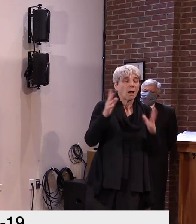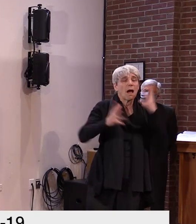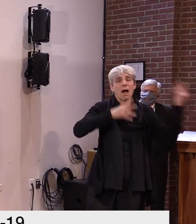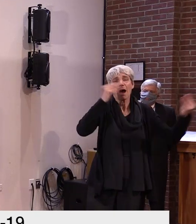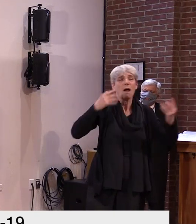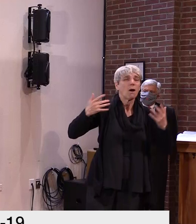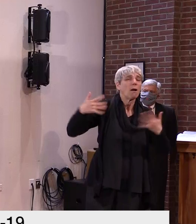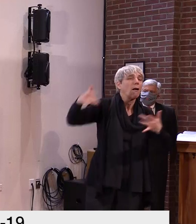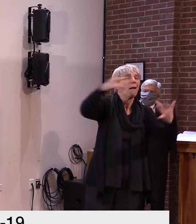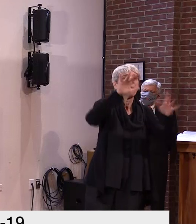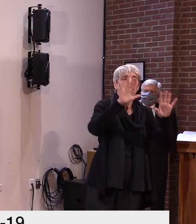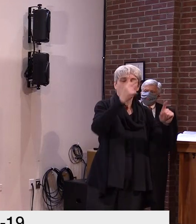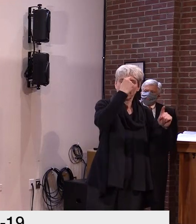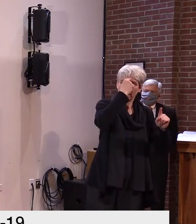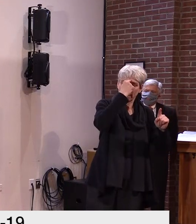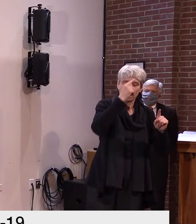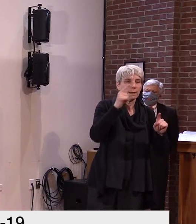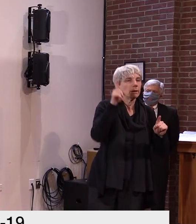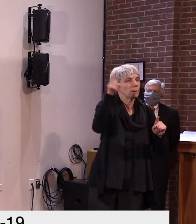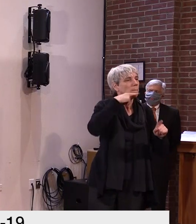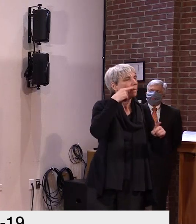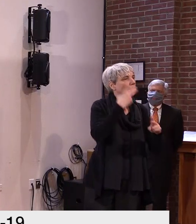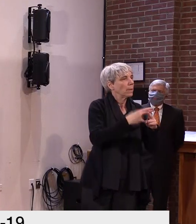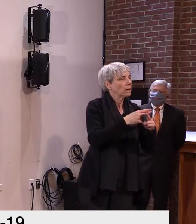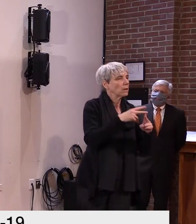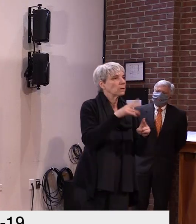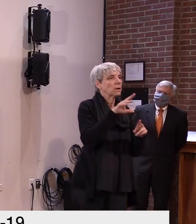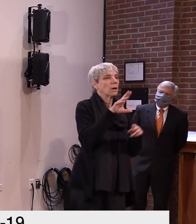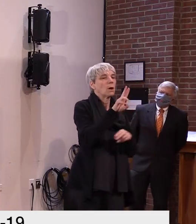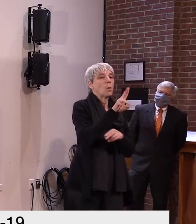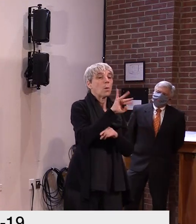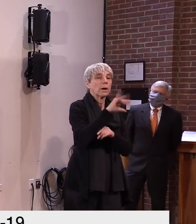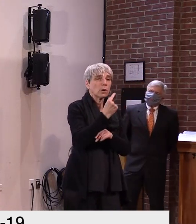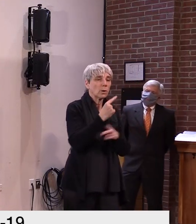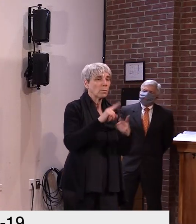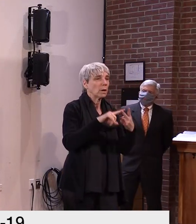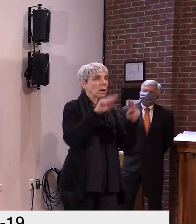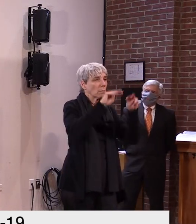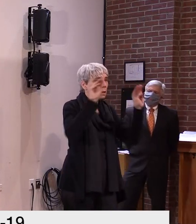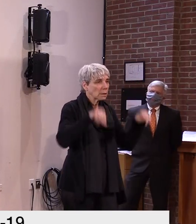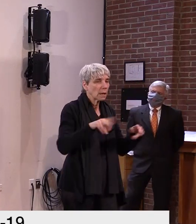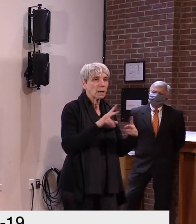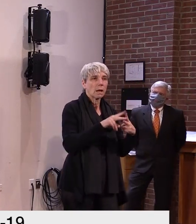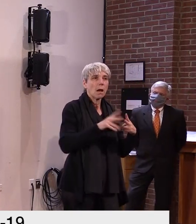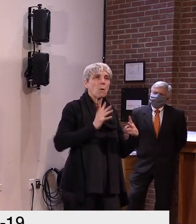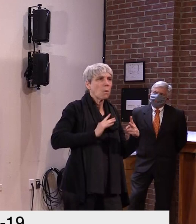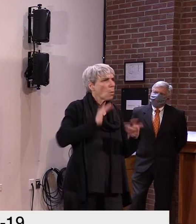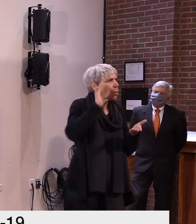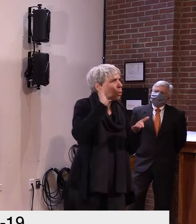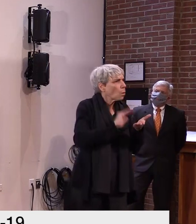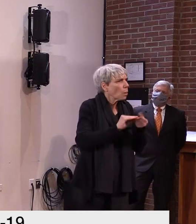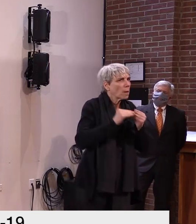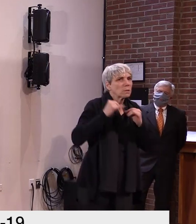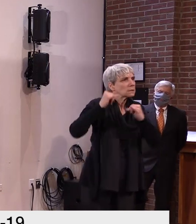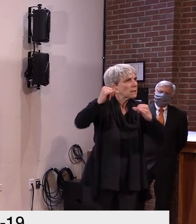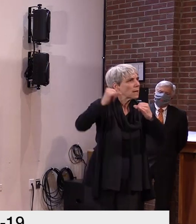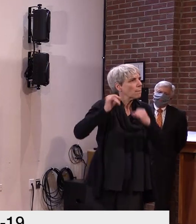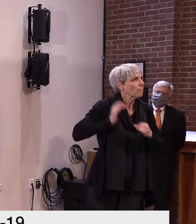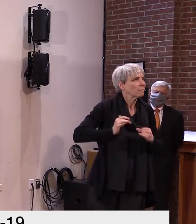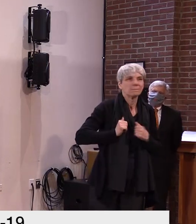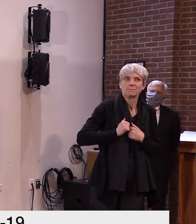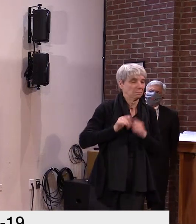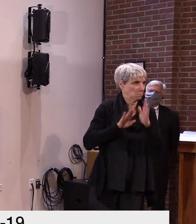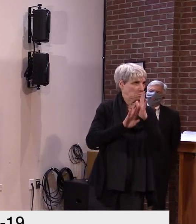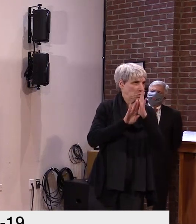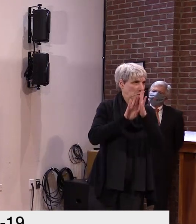experience of states like Wyoming and Montana, which used to have rates like ours. She attributes much of their